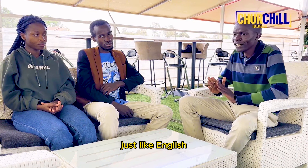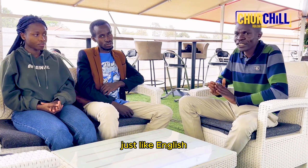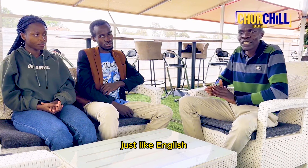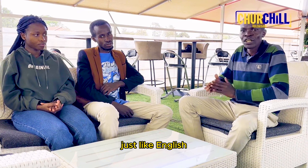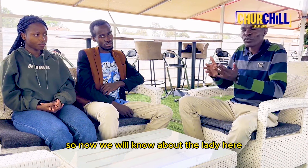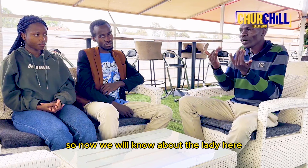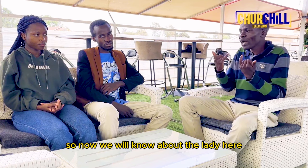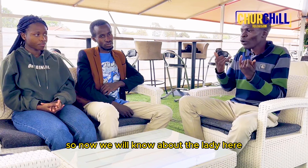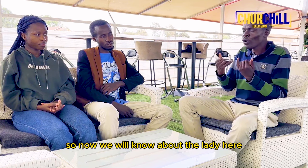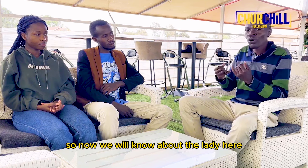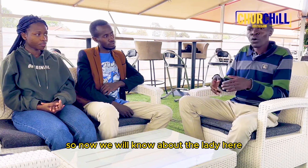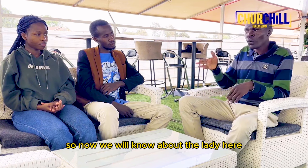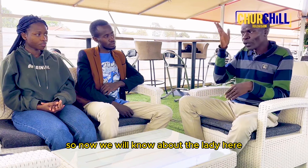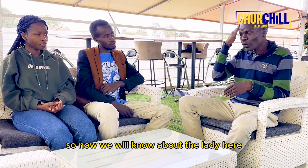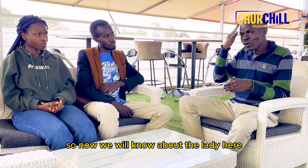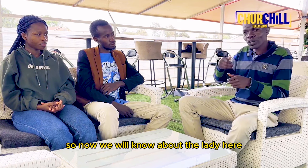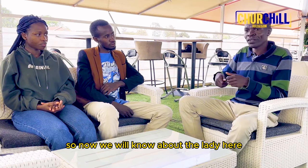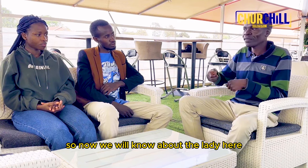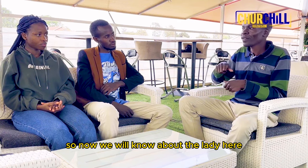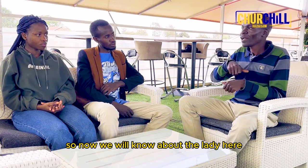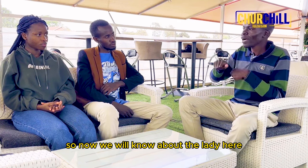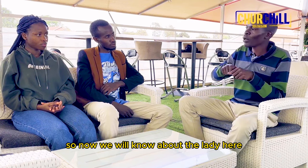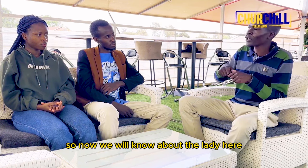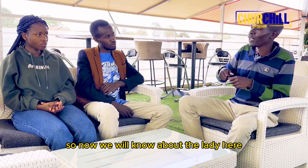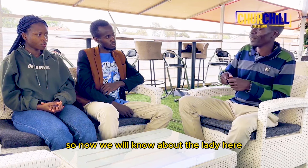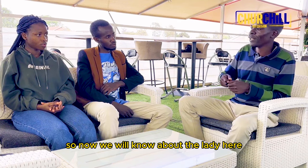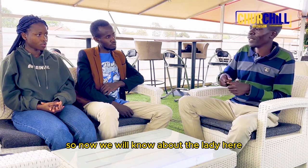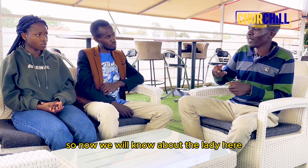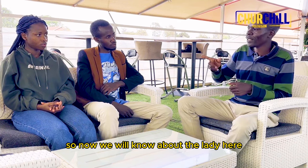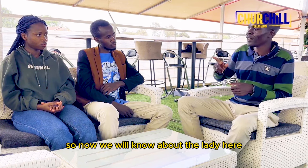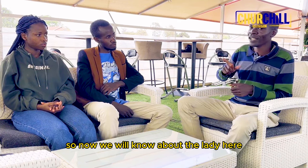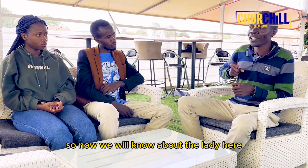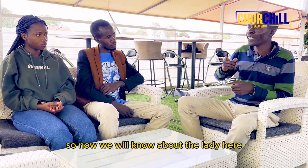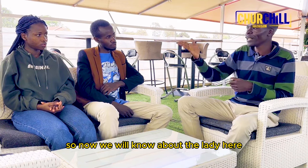English. So, now, we will know about the lady here.